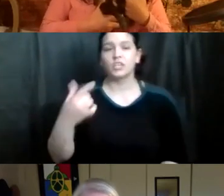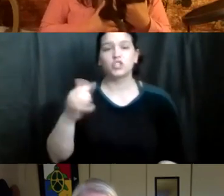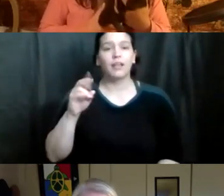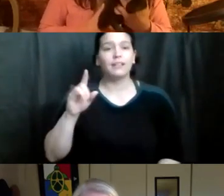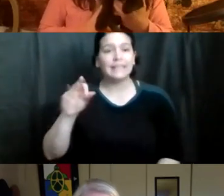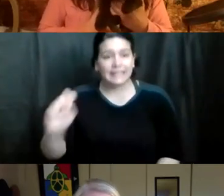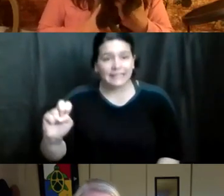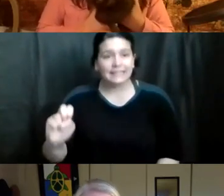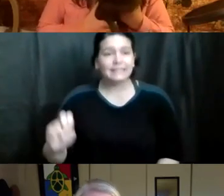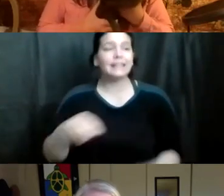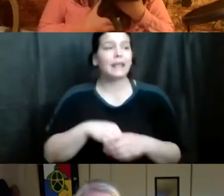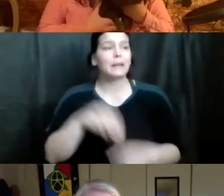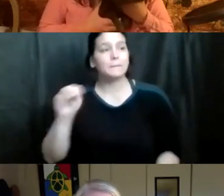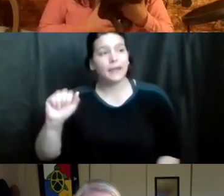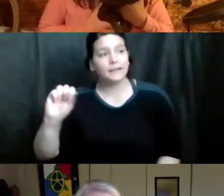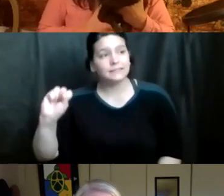Massachusetts,